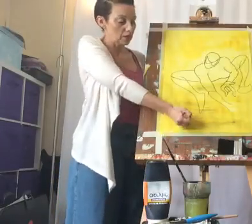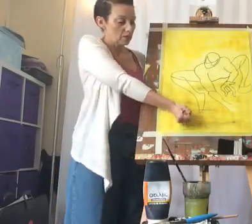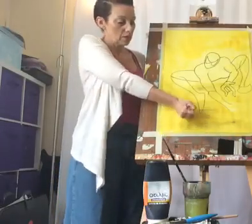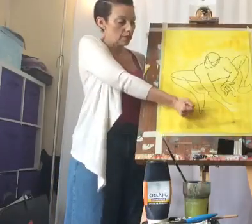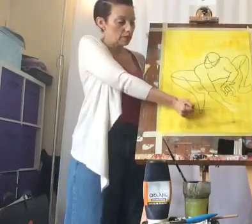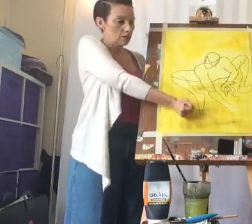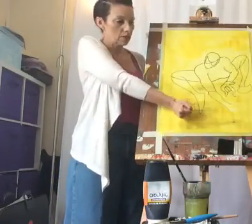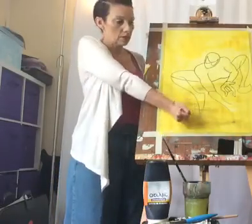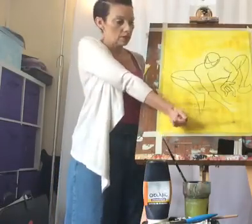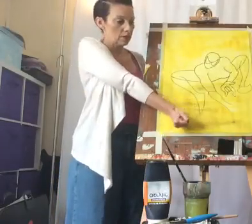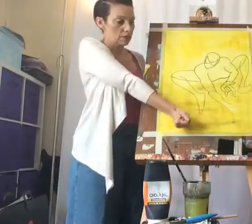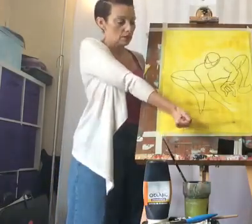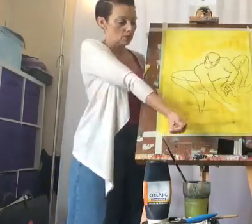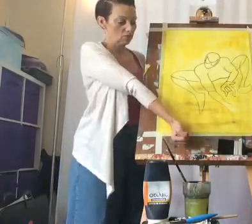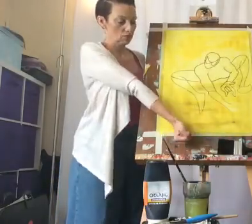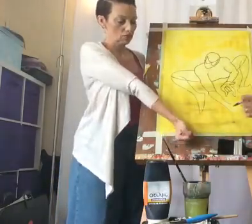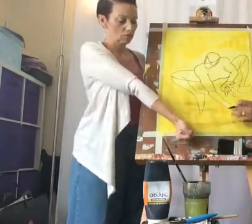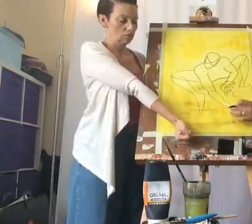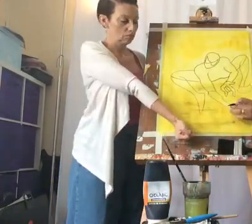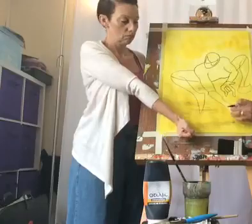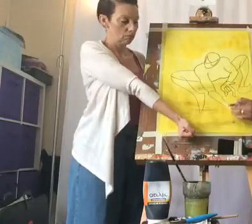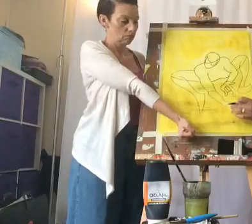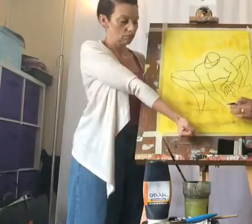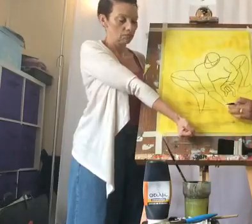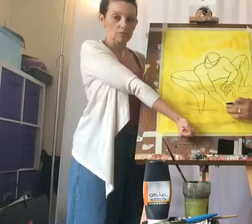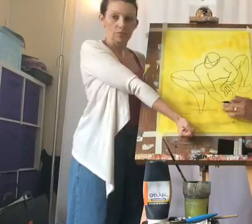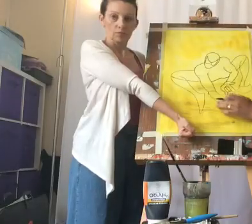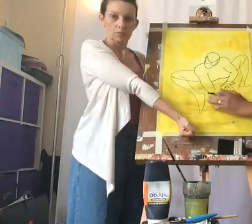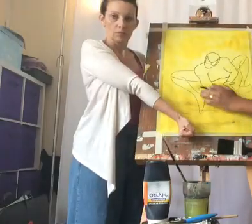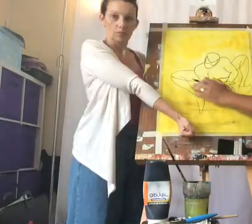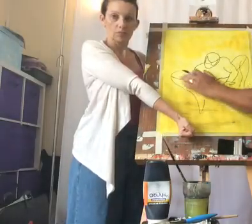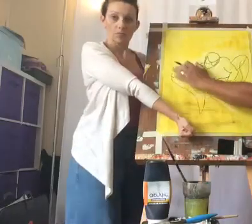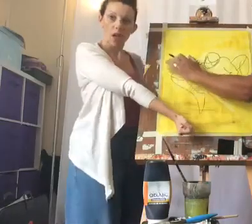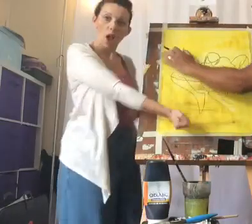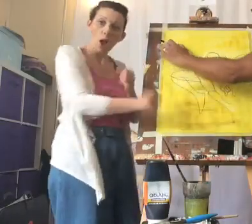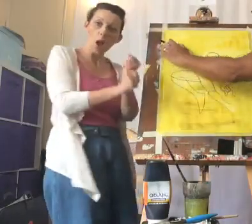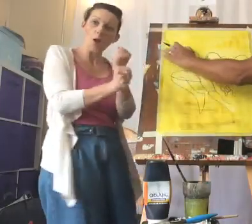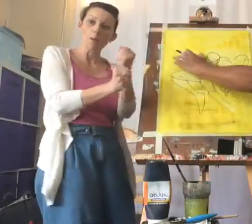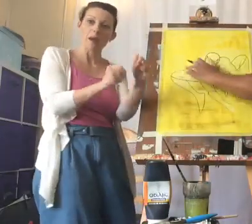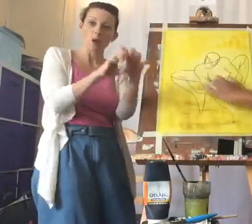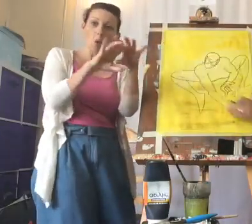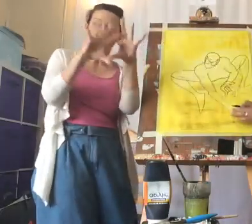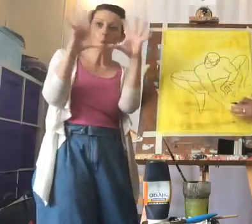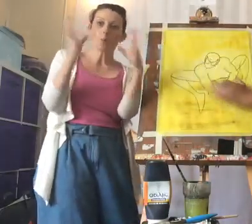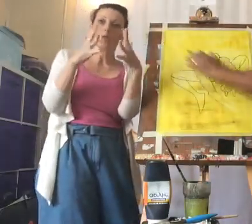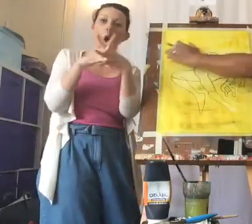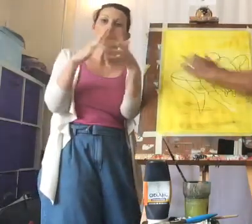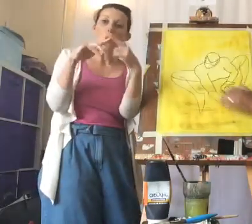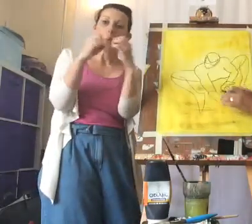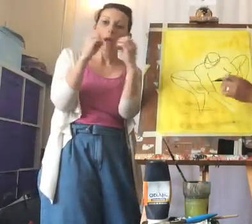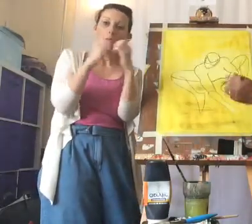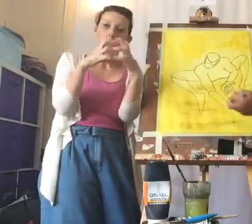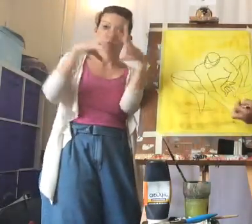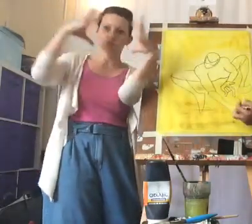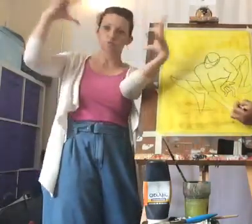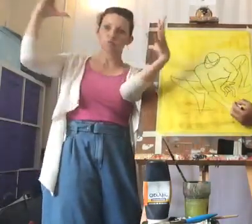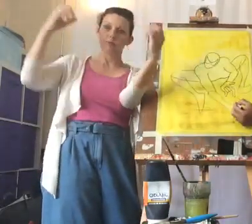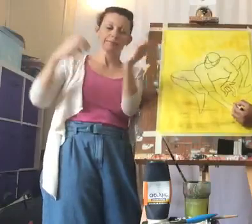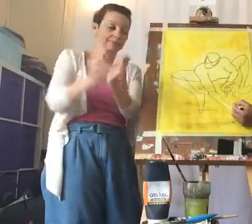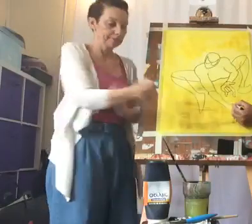fist. He's sort of pulling, he's pulling, because you're going to do a web coming at a taut tight at an